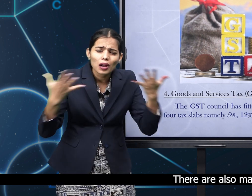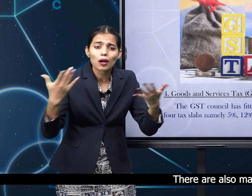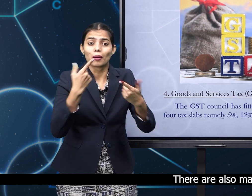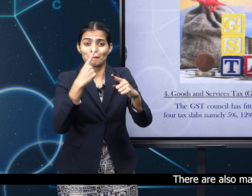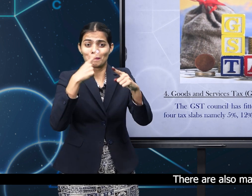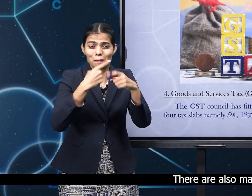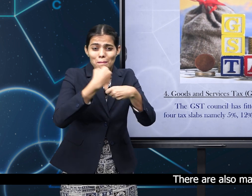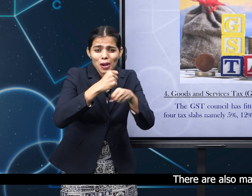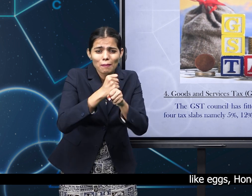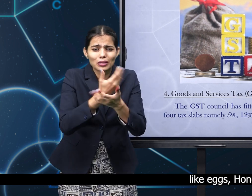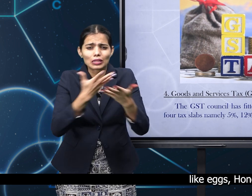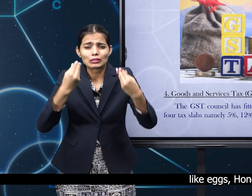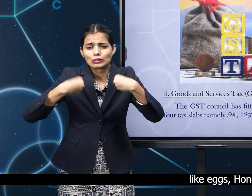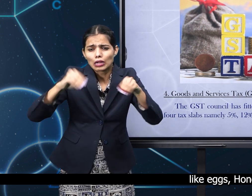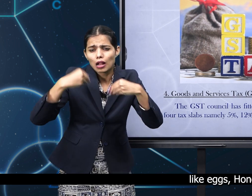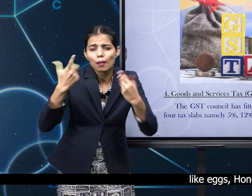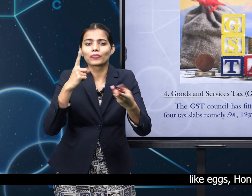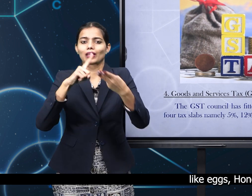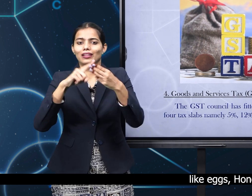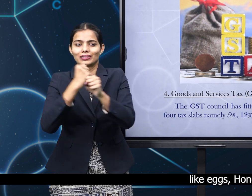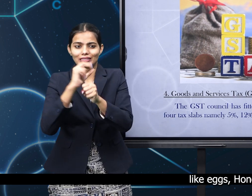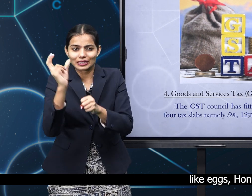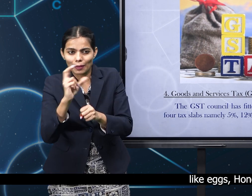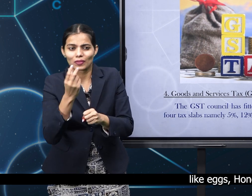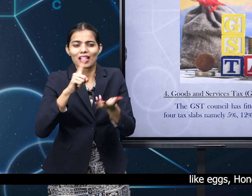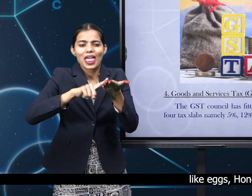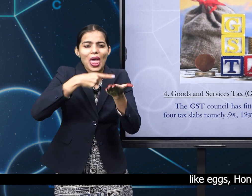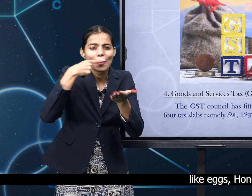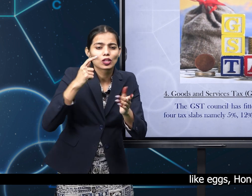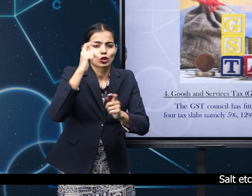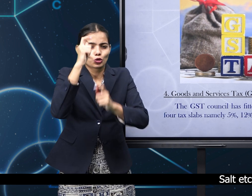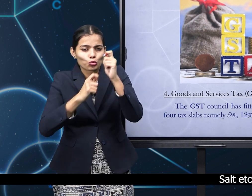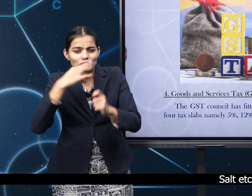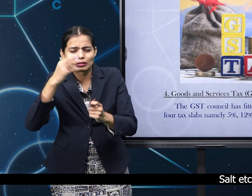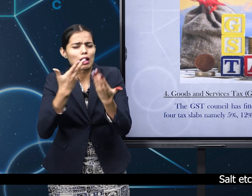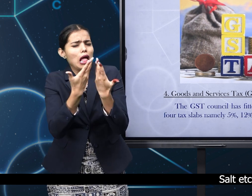many products like eggs, honey, milk, salt, etc.